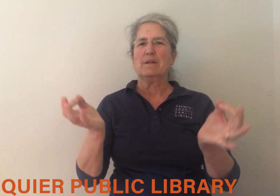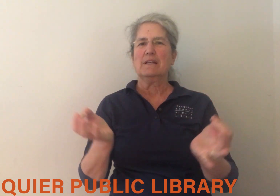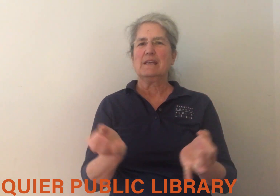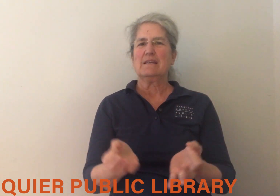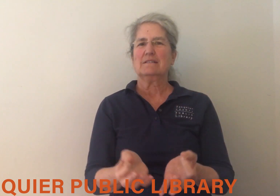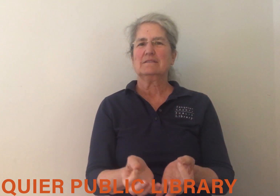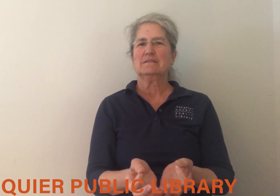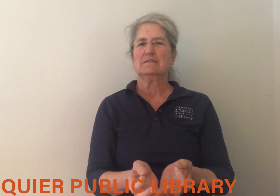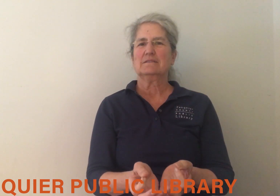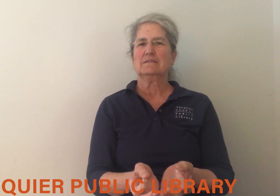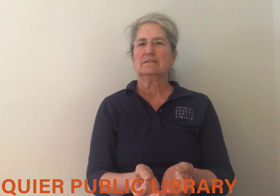Family.